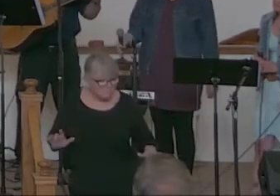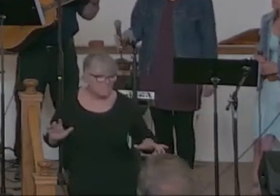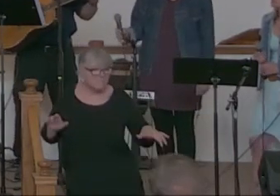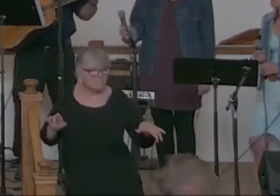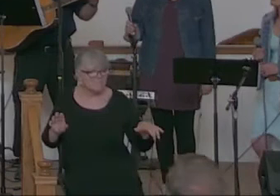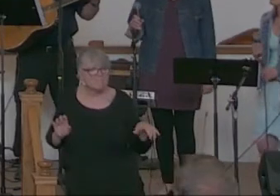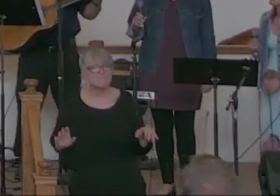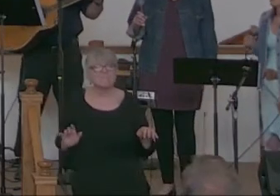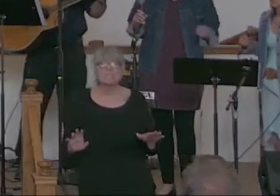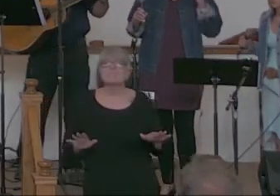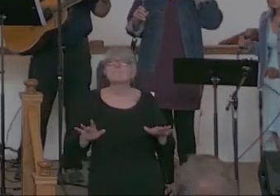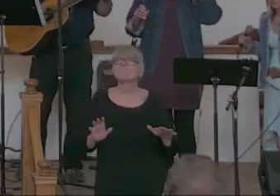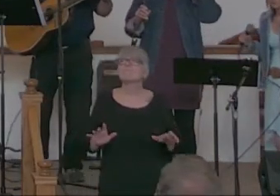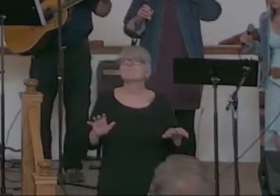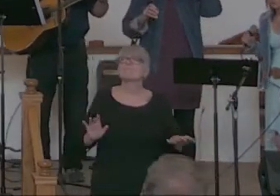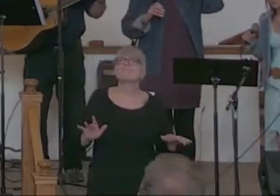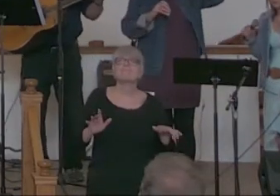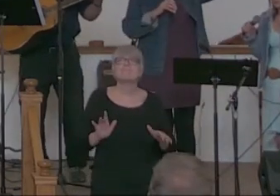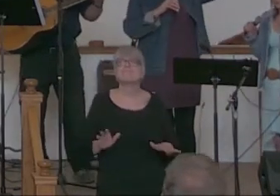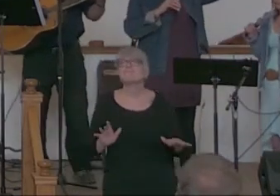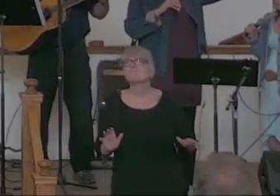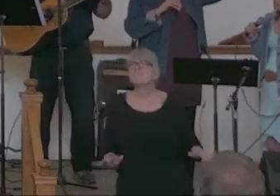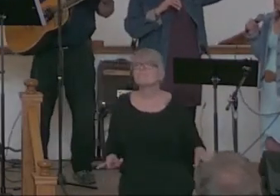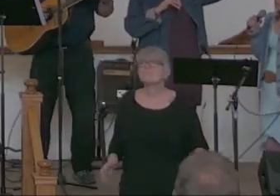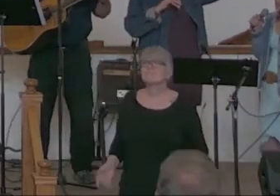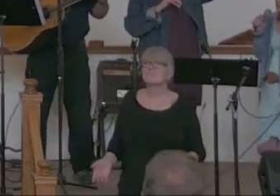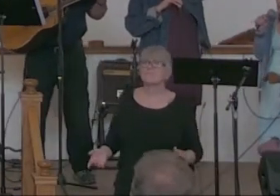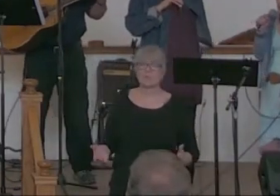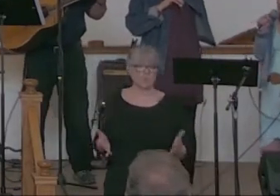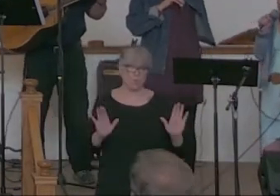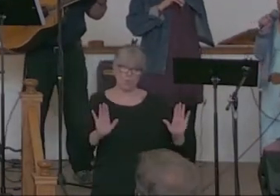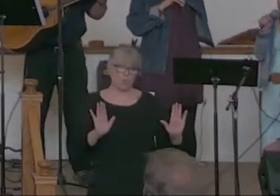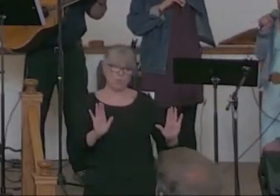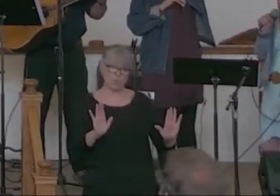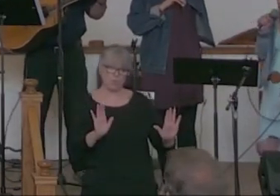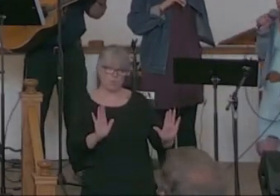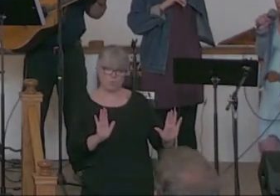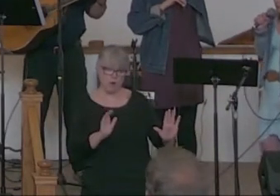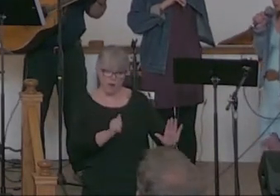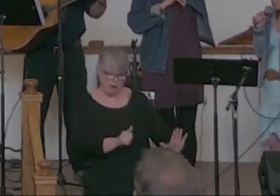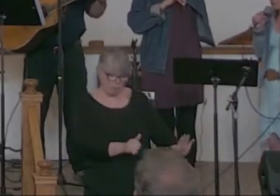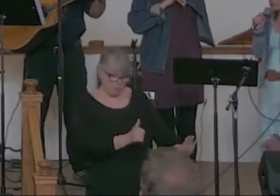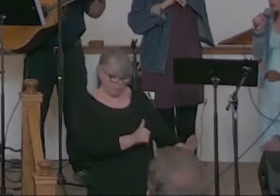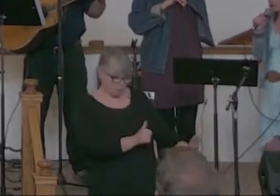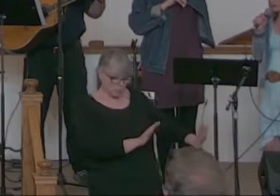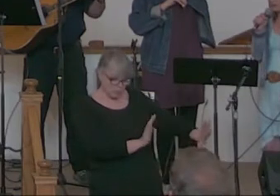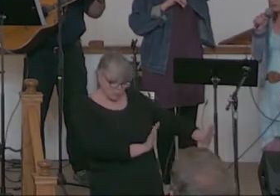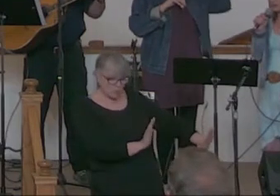Come on, let's sing it out. Far be it from me. Far be it from me to not